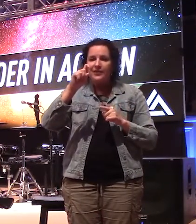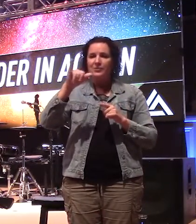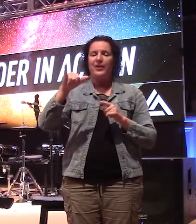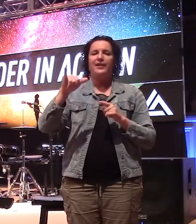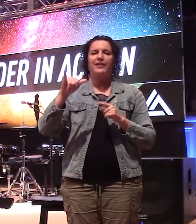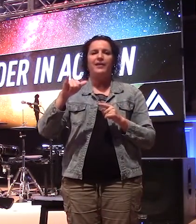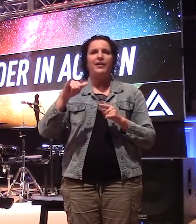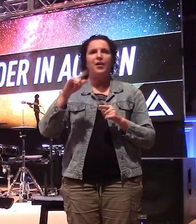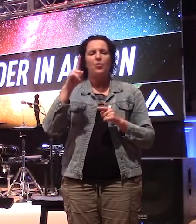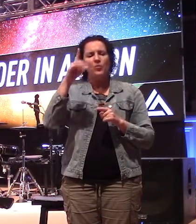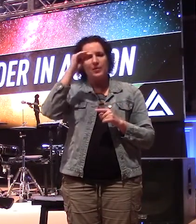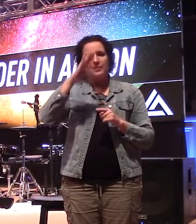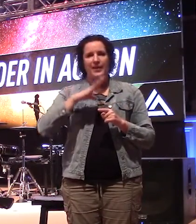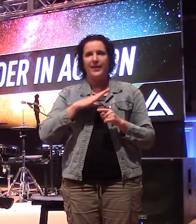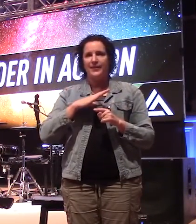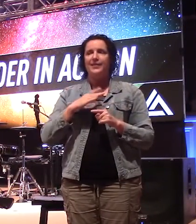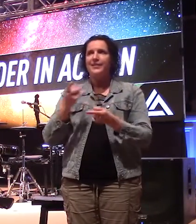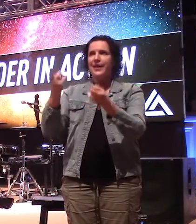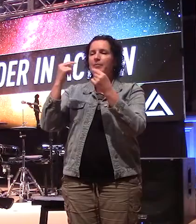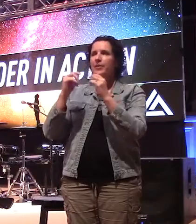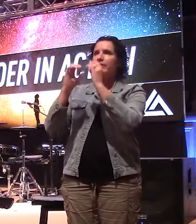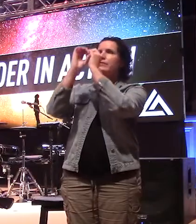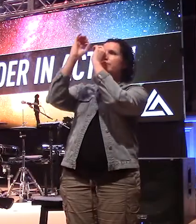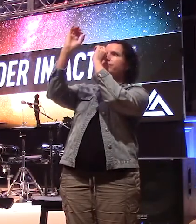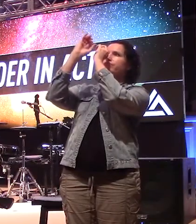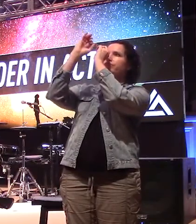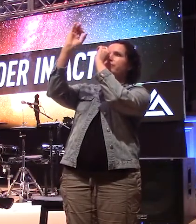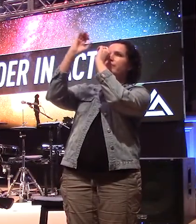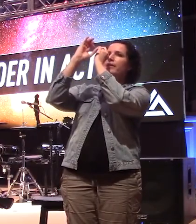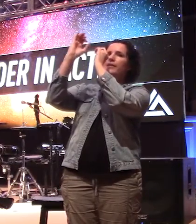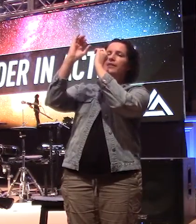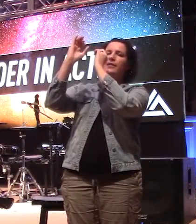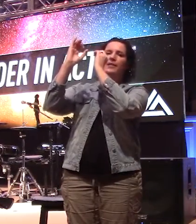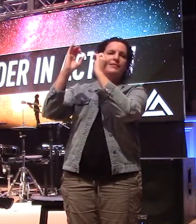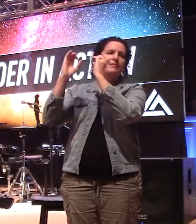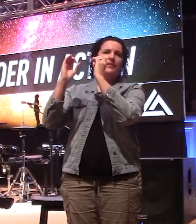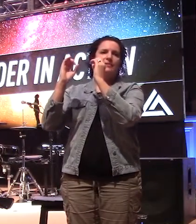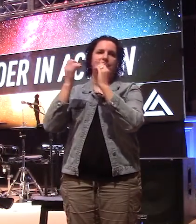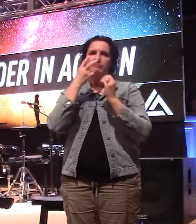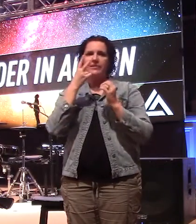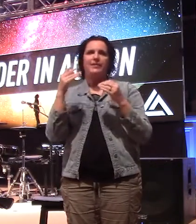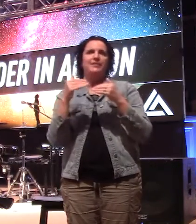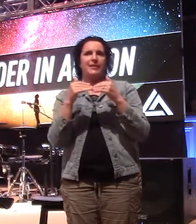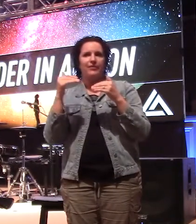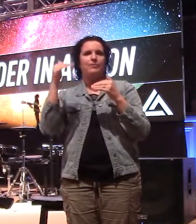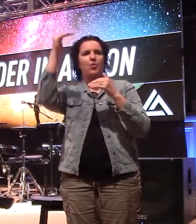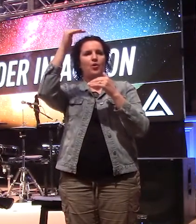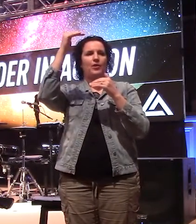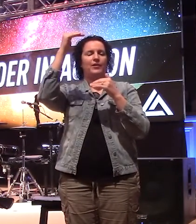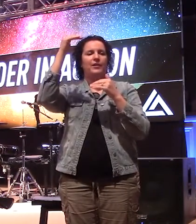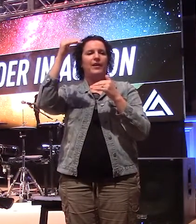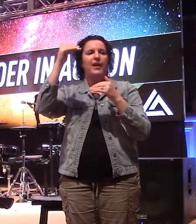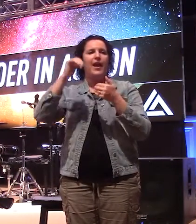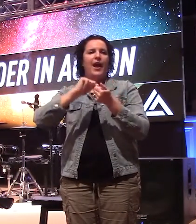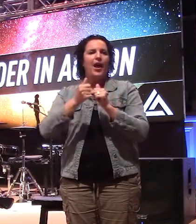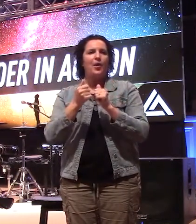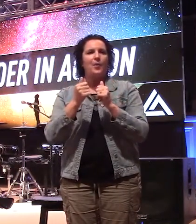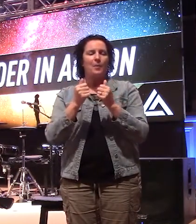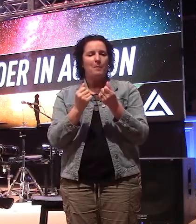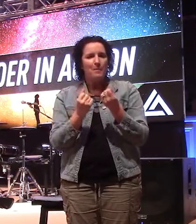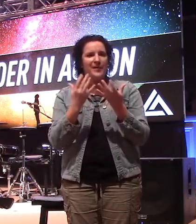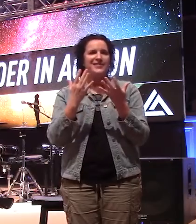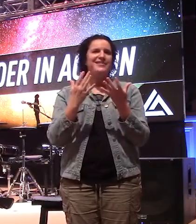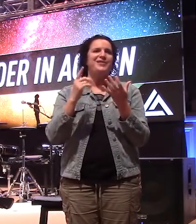and now we're told there's 100 billion galaxies, but there are 100 billion stars. How much is 100 billion times 100